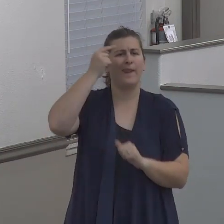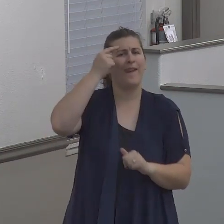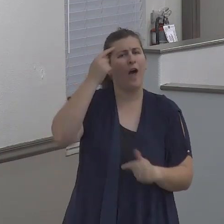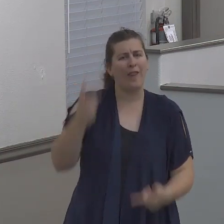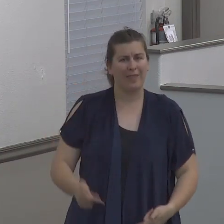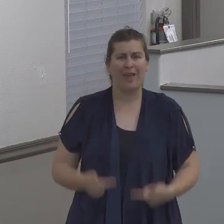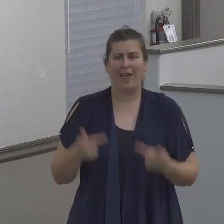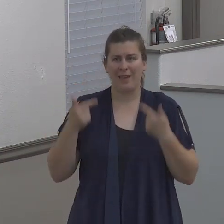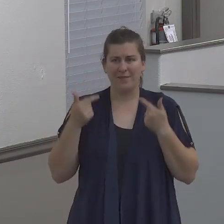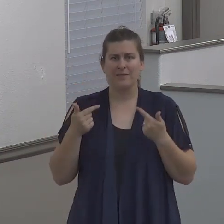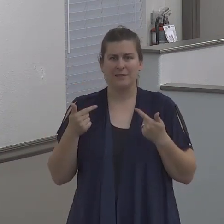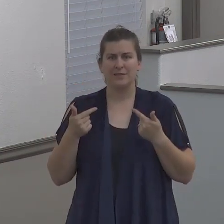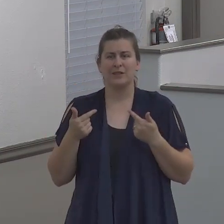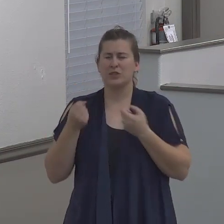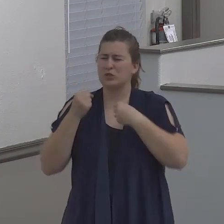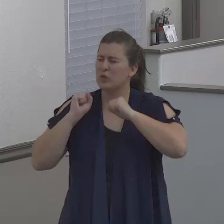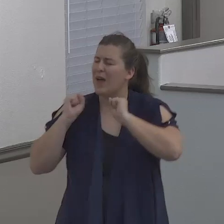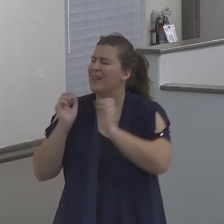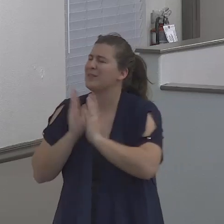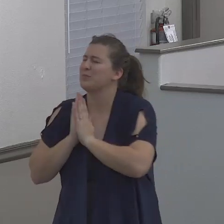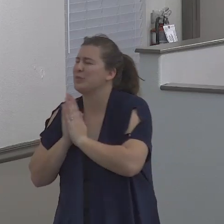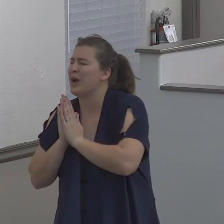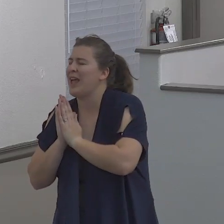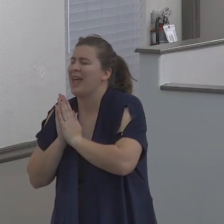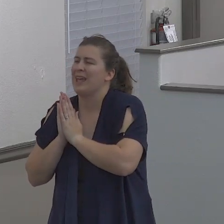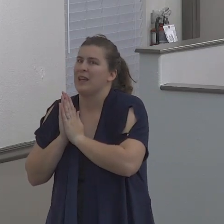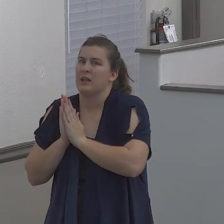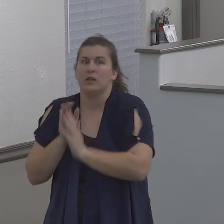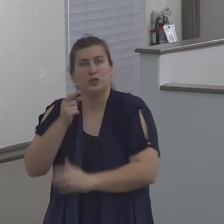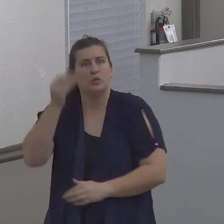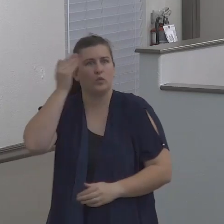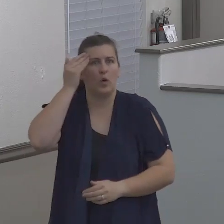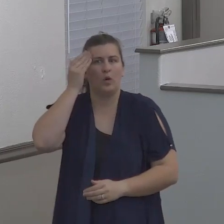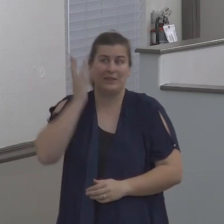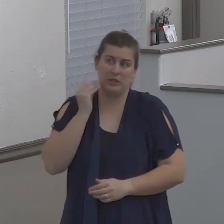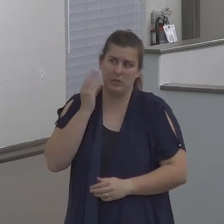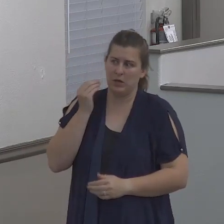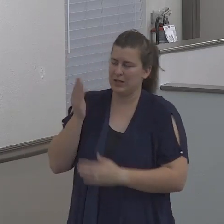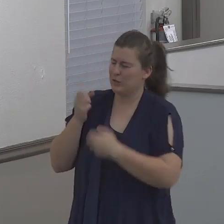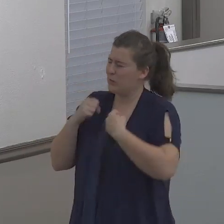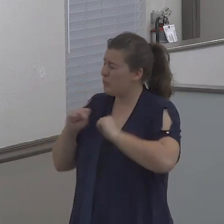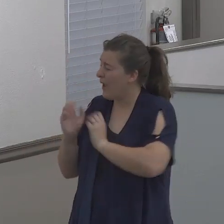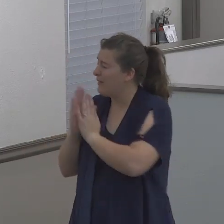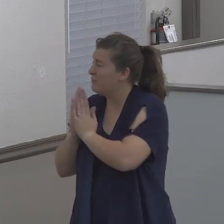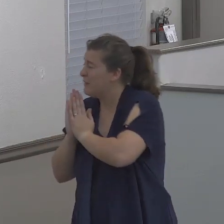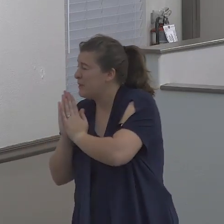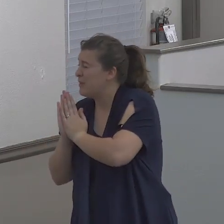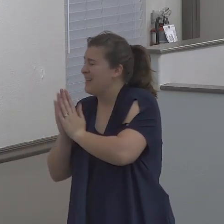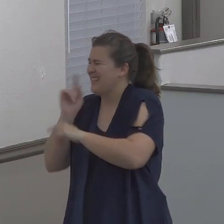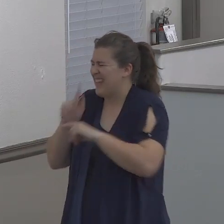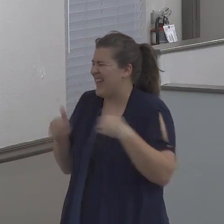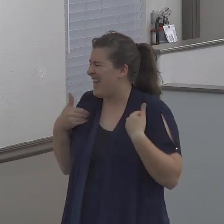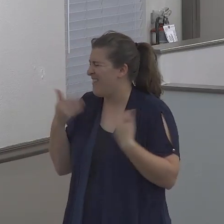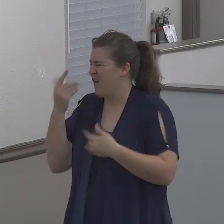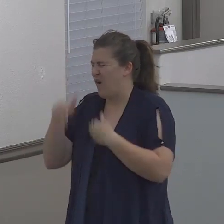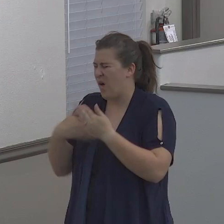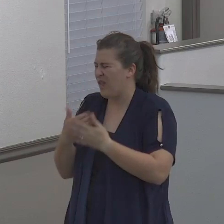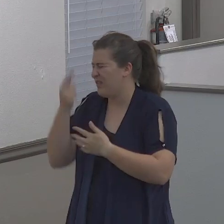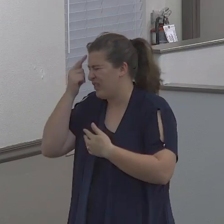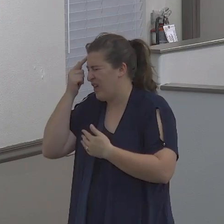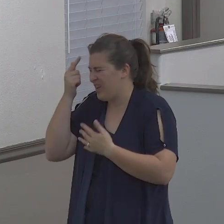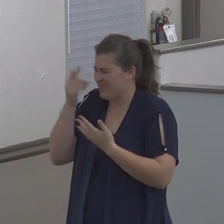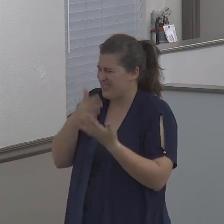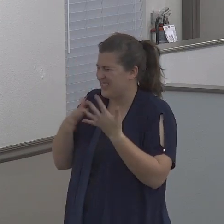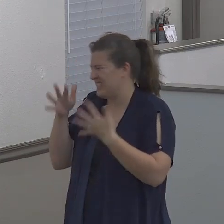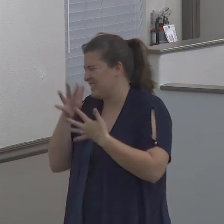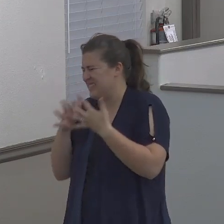Battling what the devil's trying to do with your thought life. You're trying to pray. You ever try to pray, Christian, and it seems like